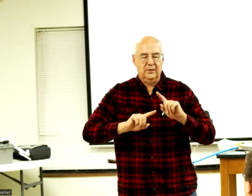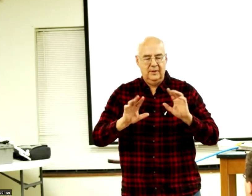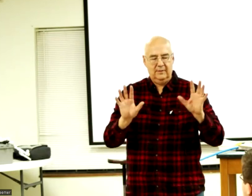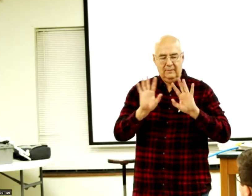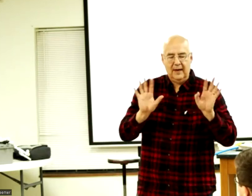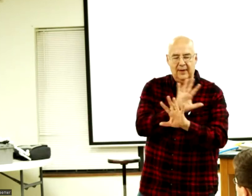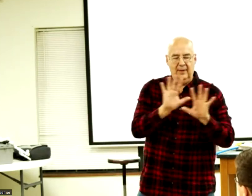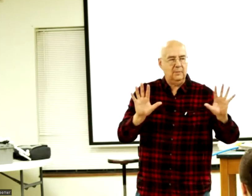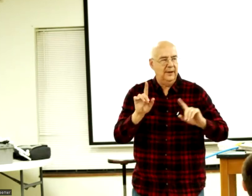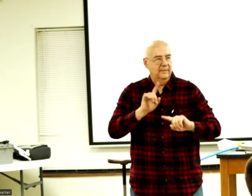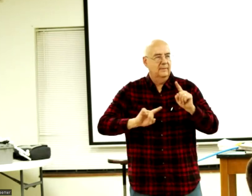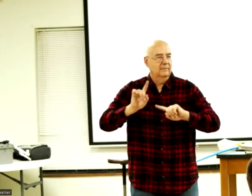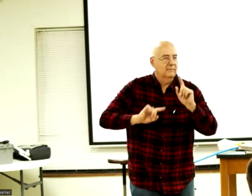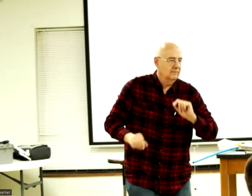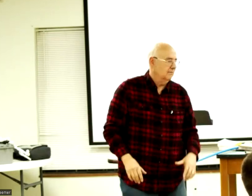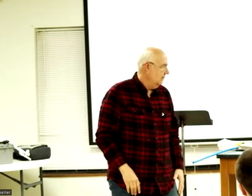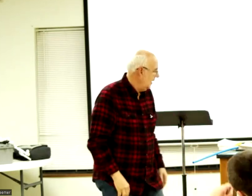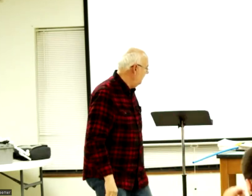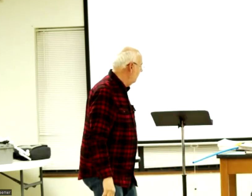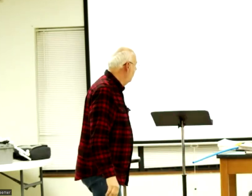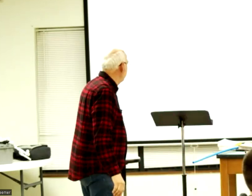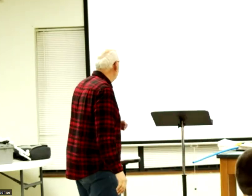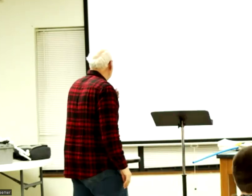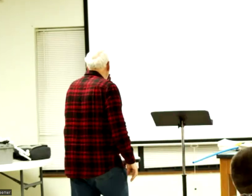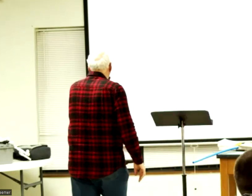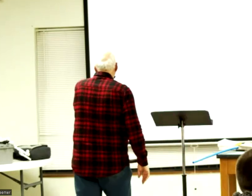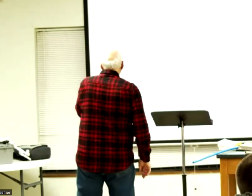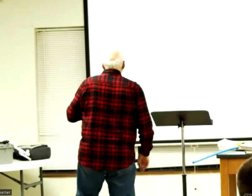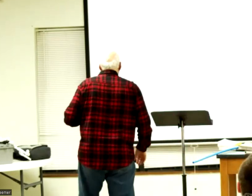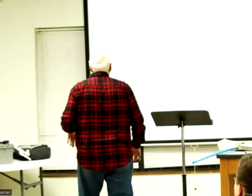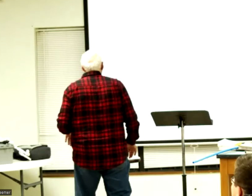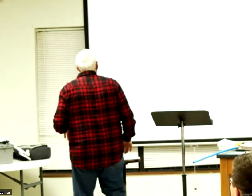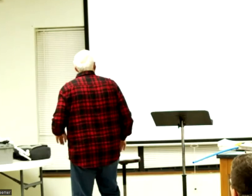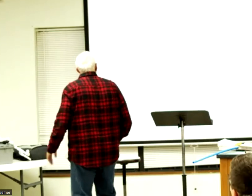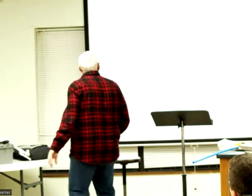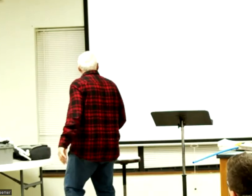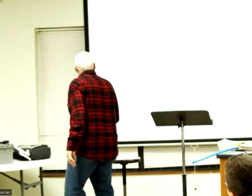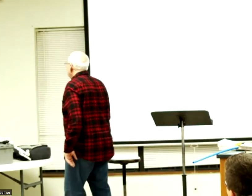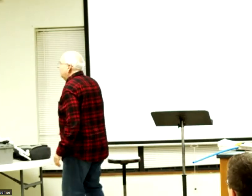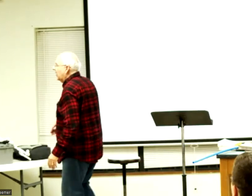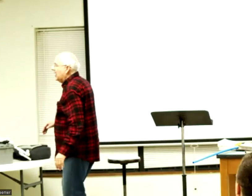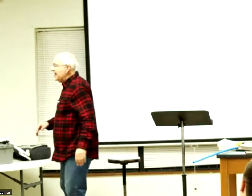just kind of in this plane. Okay. All right. Fine.